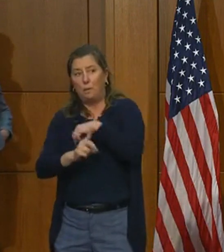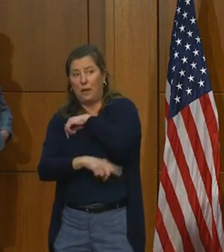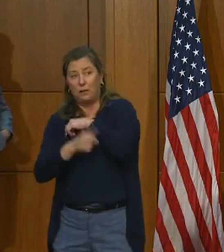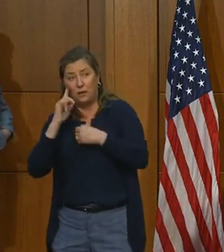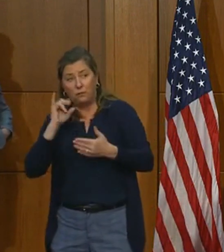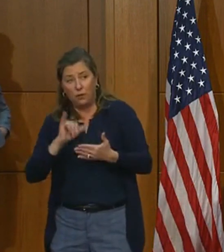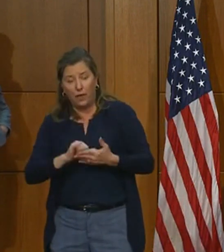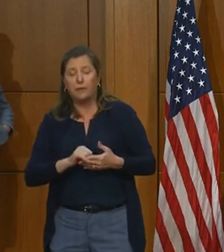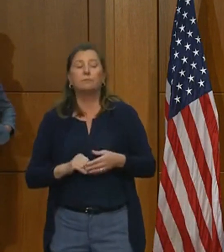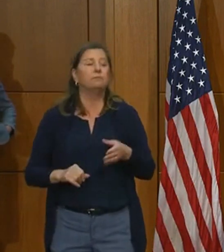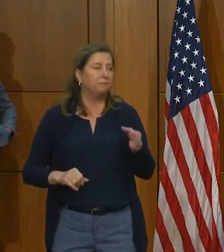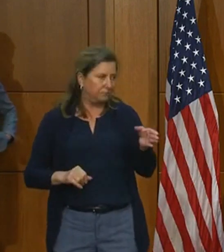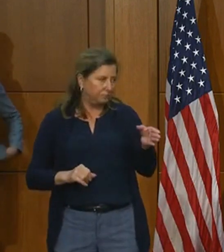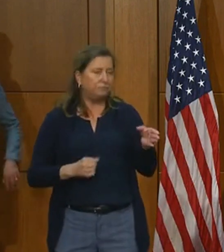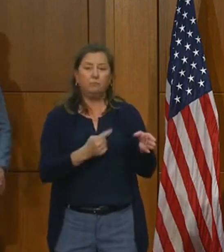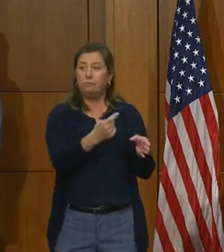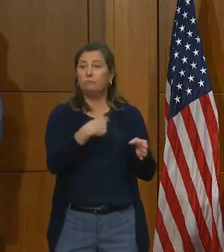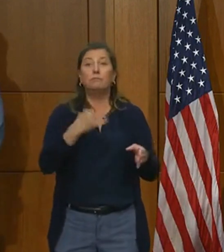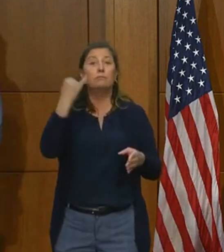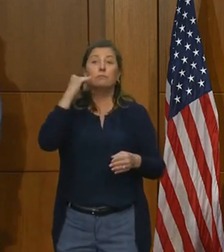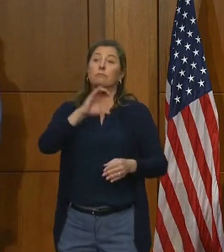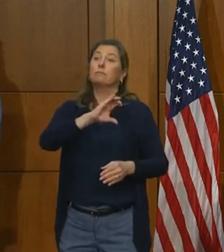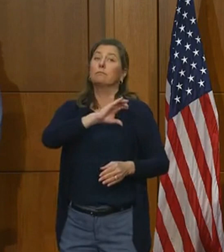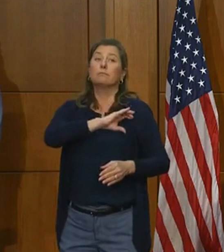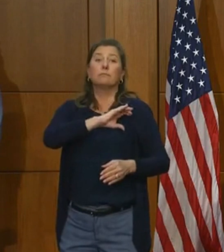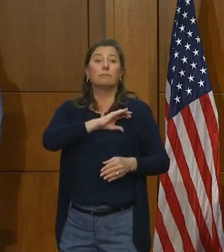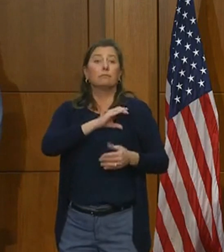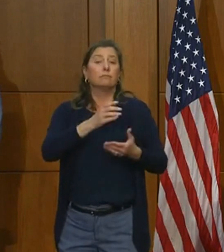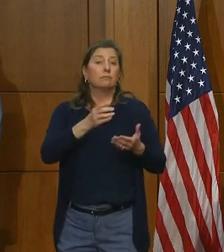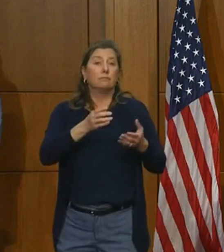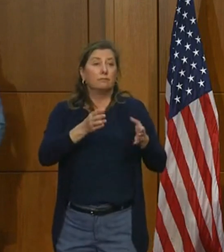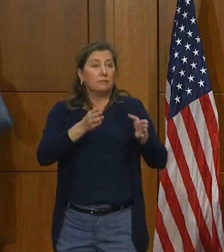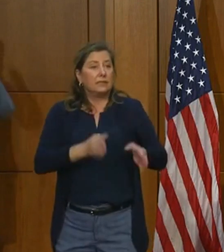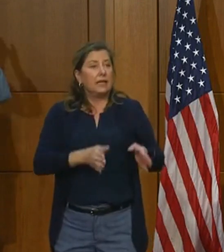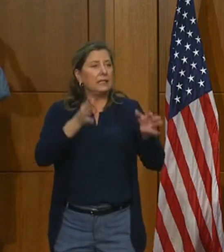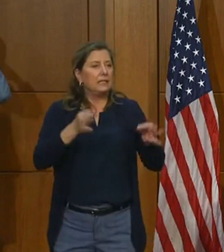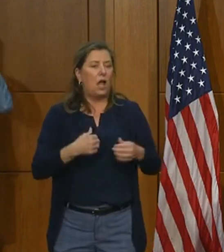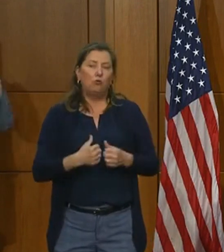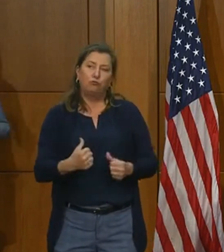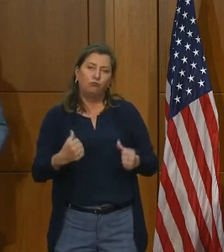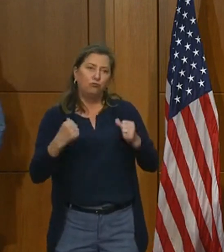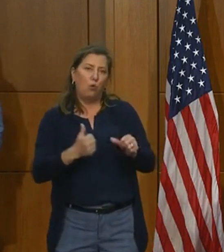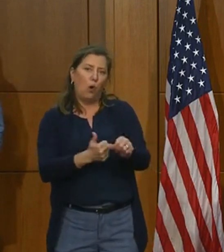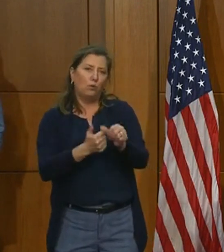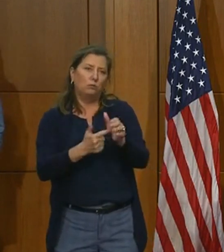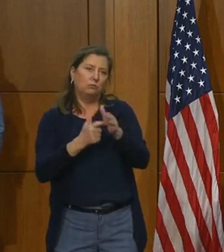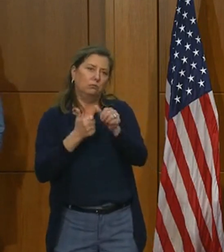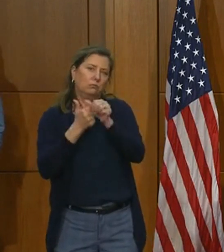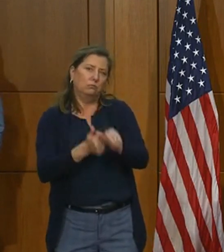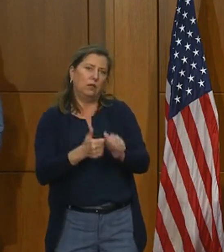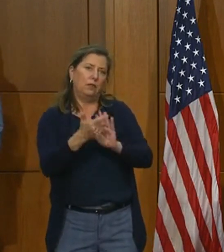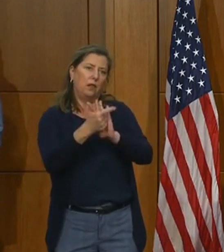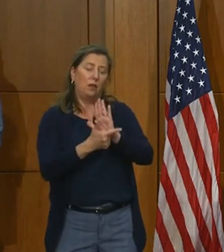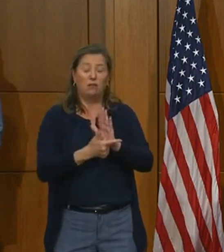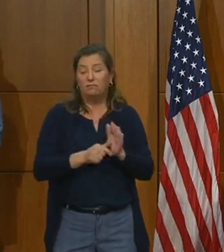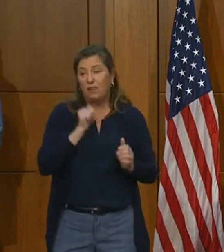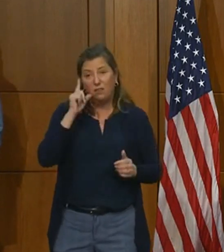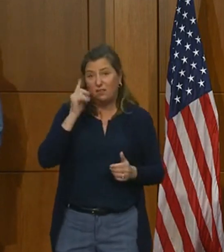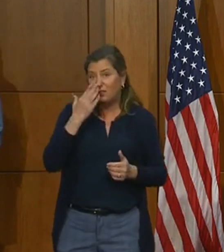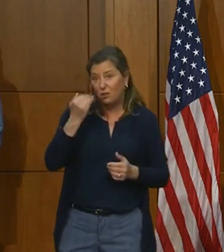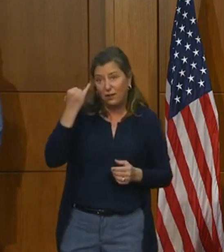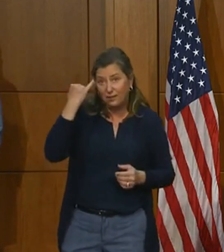Yes, the question is if law enforcement agents choose not to enforce our laws, I don't think that's a good